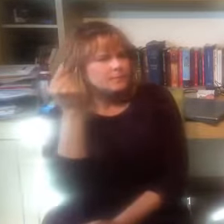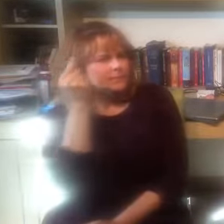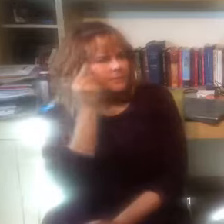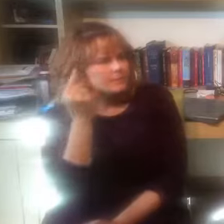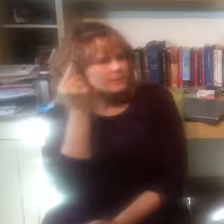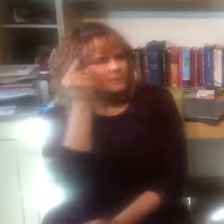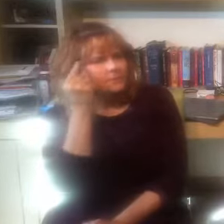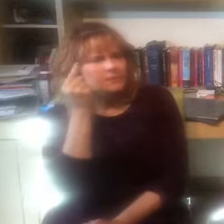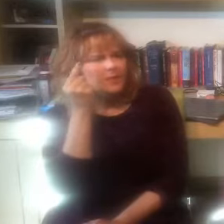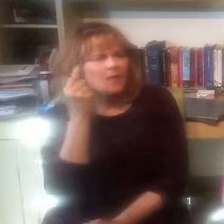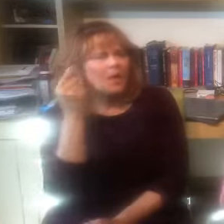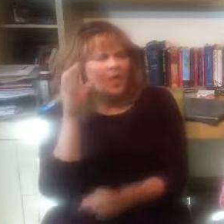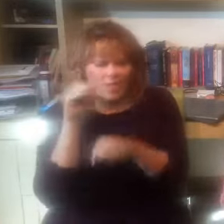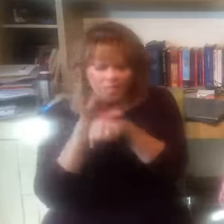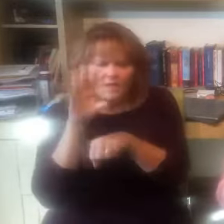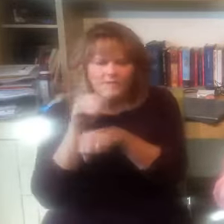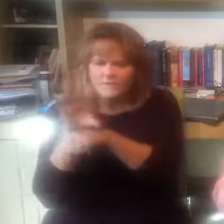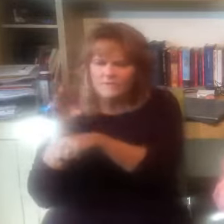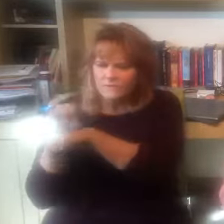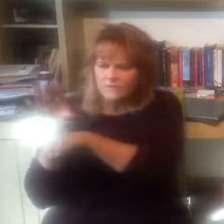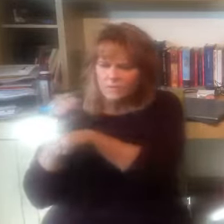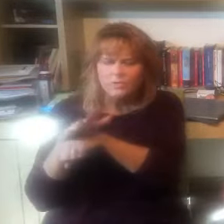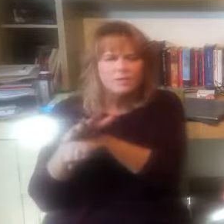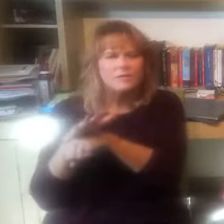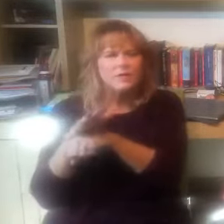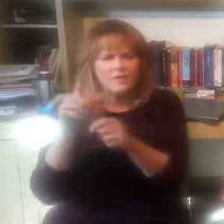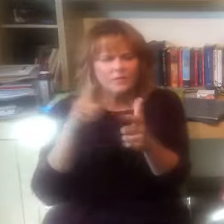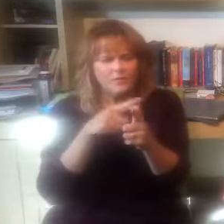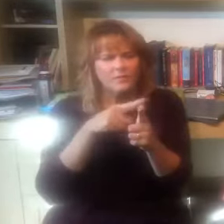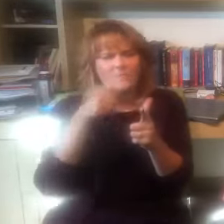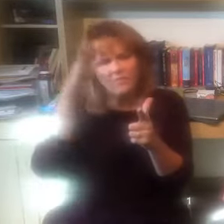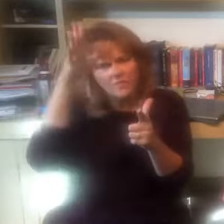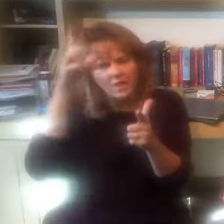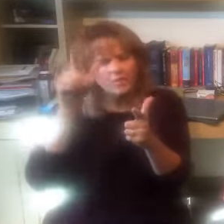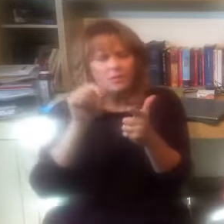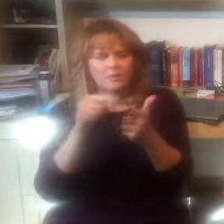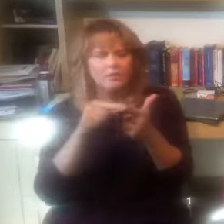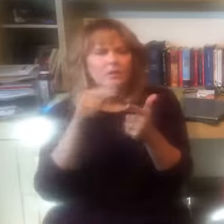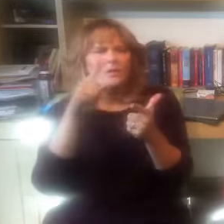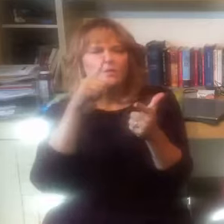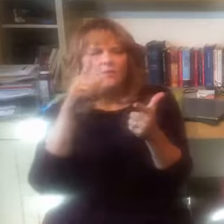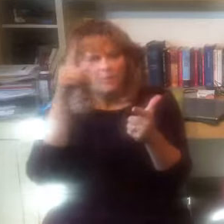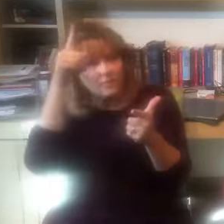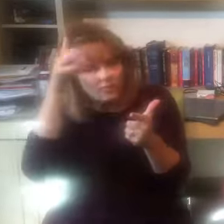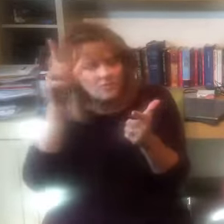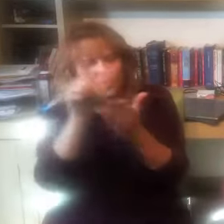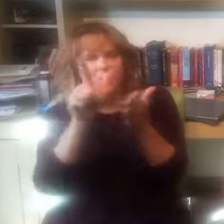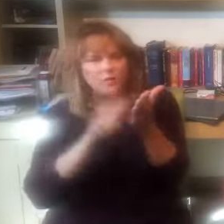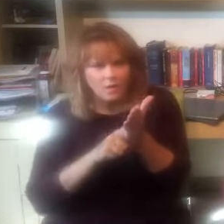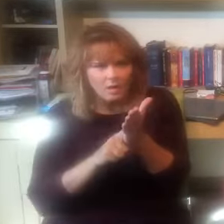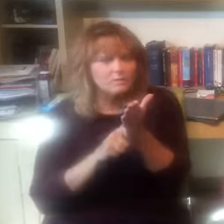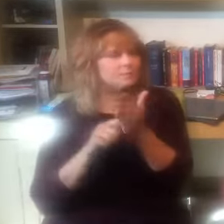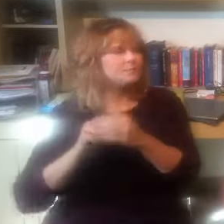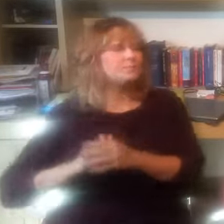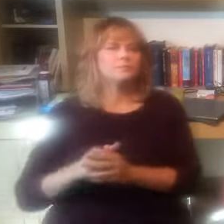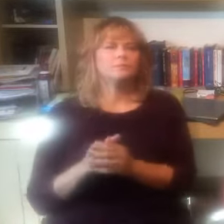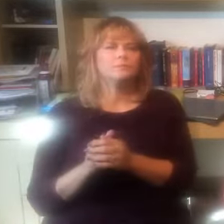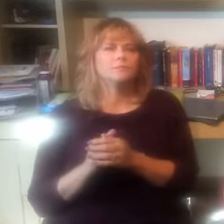other influences. But those two, my father and my father, Reverend S. E. Kinison, Sam Kinison,